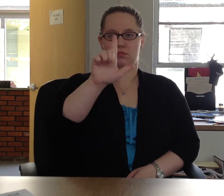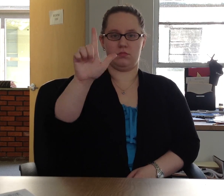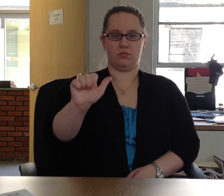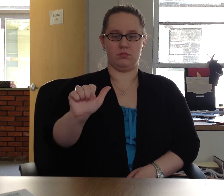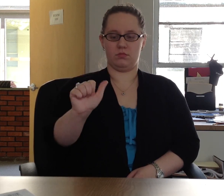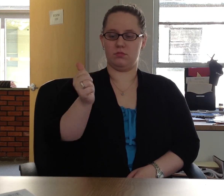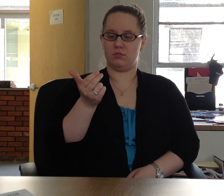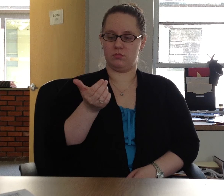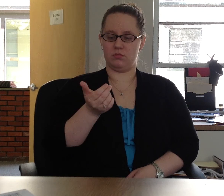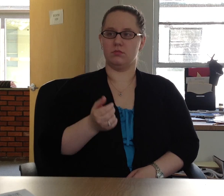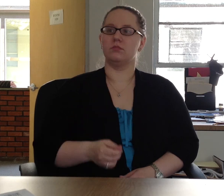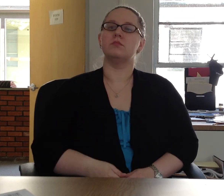Trichinella.